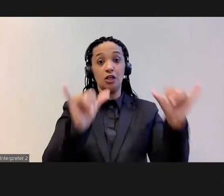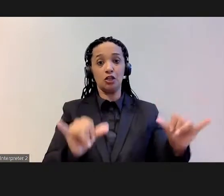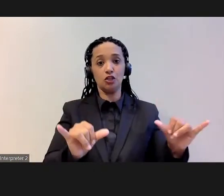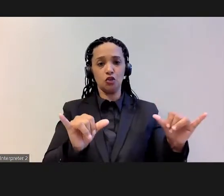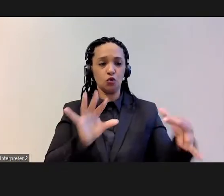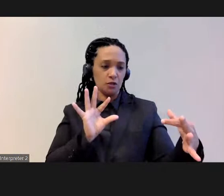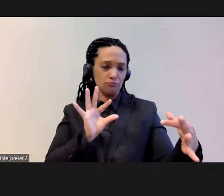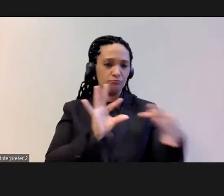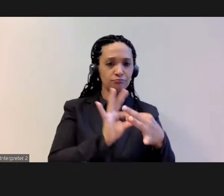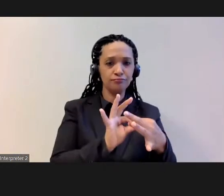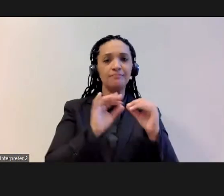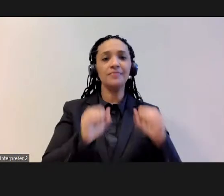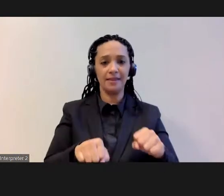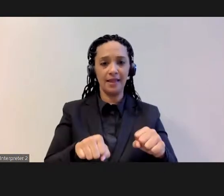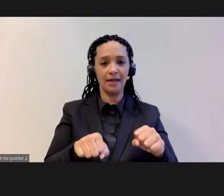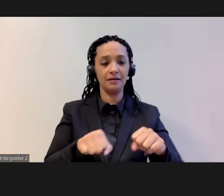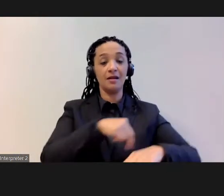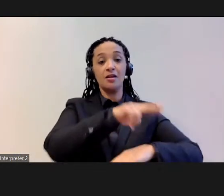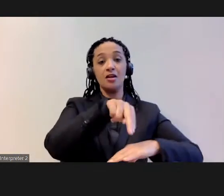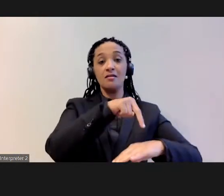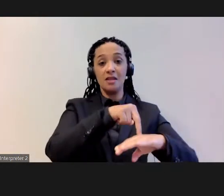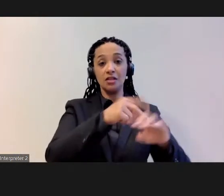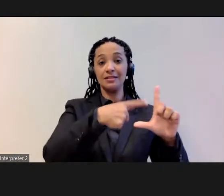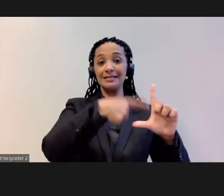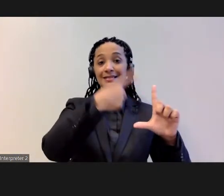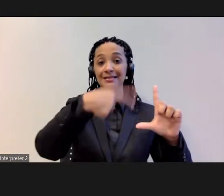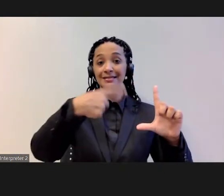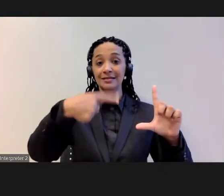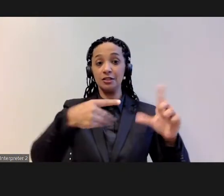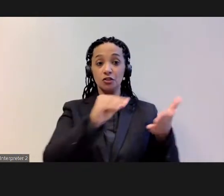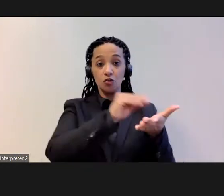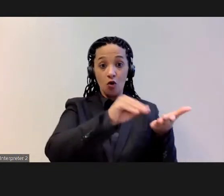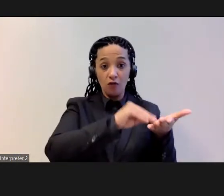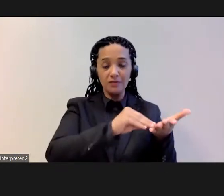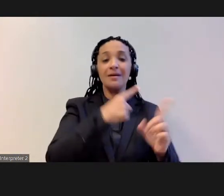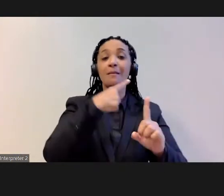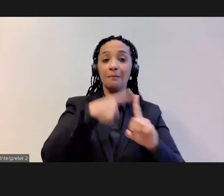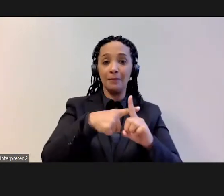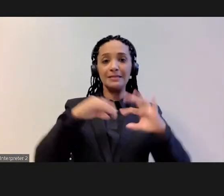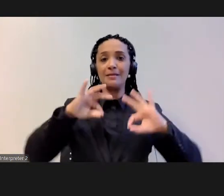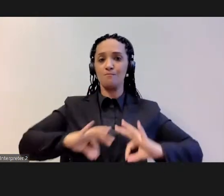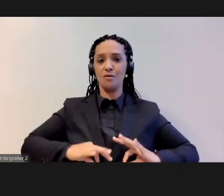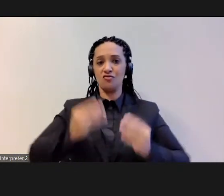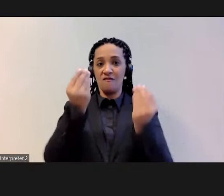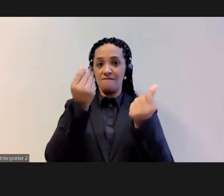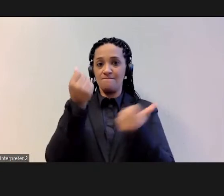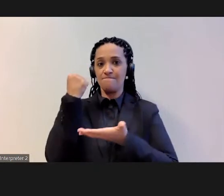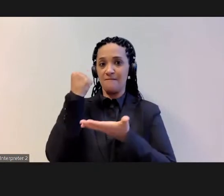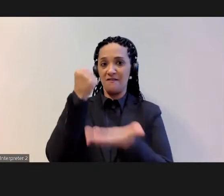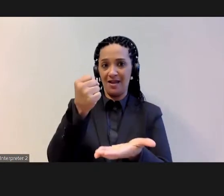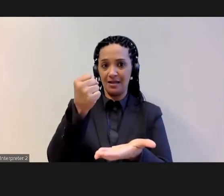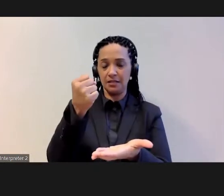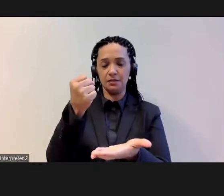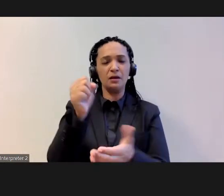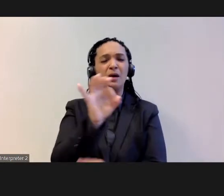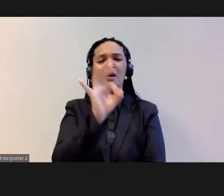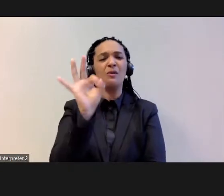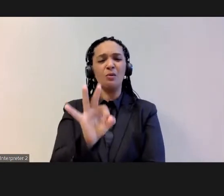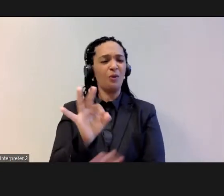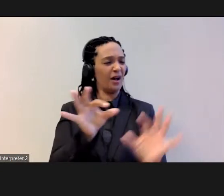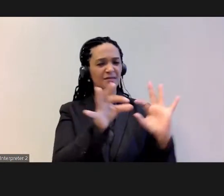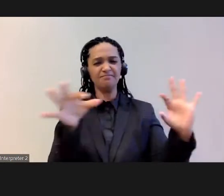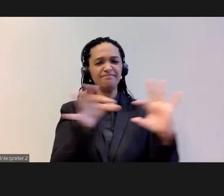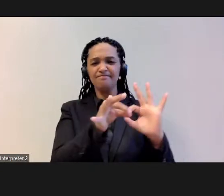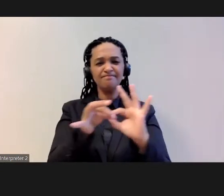Statistics offices, but also the ministries of finance, because resource allocation at a national level